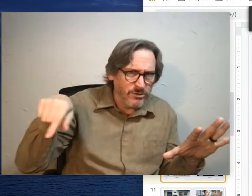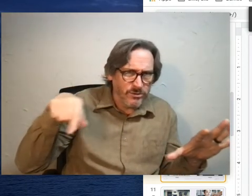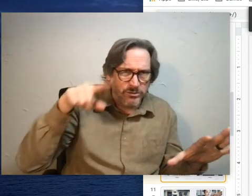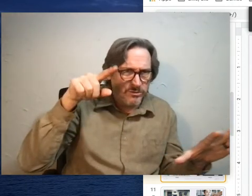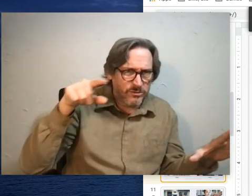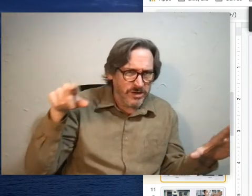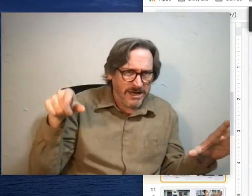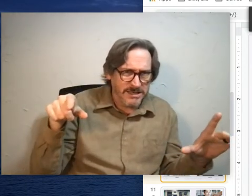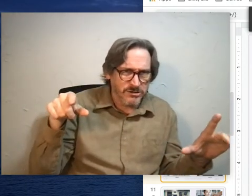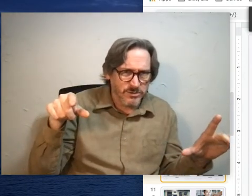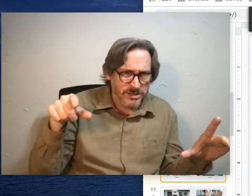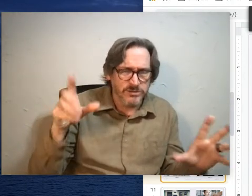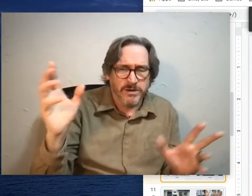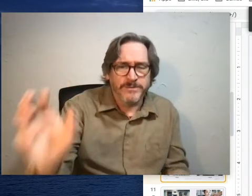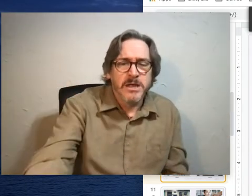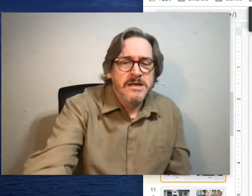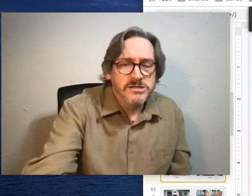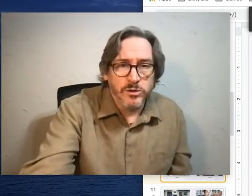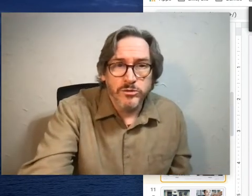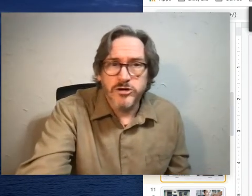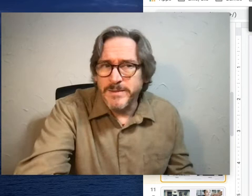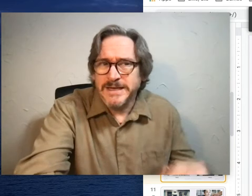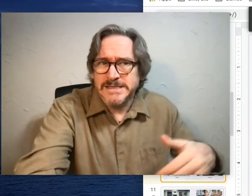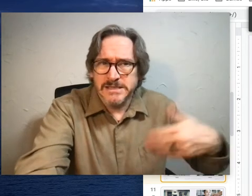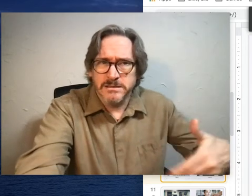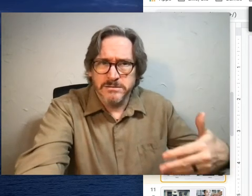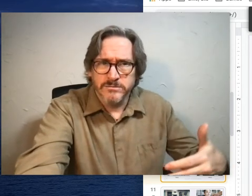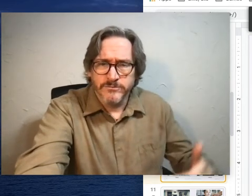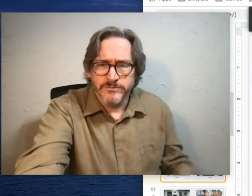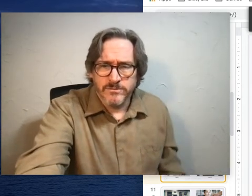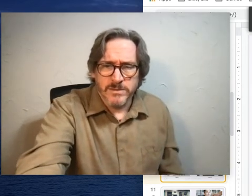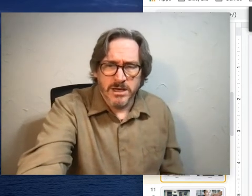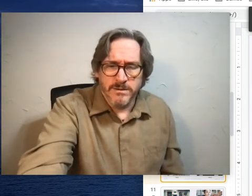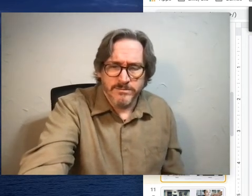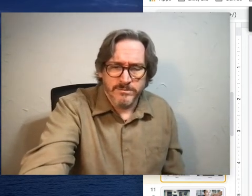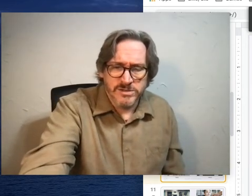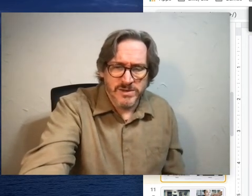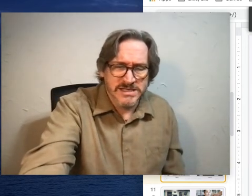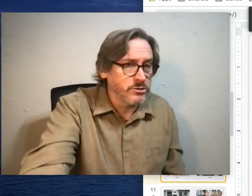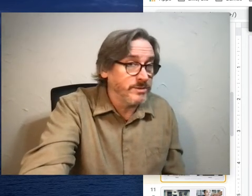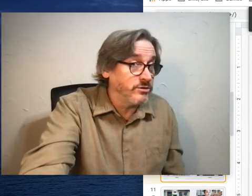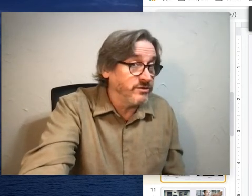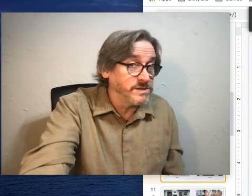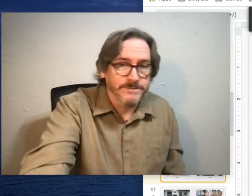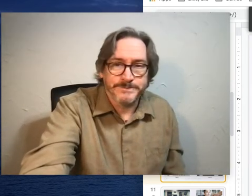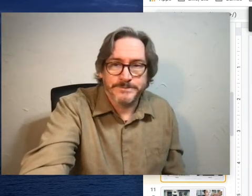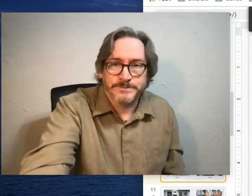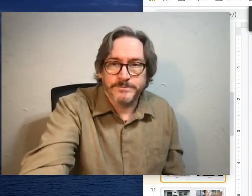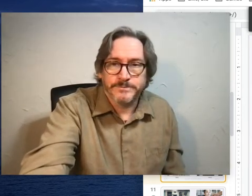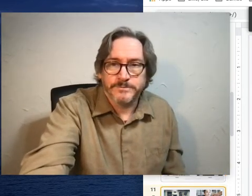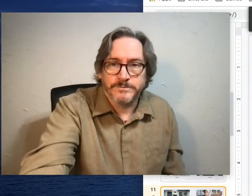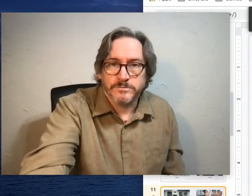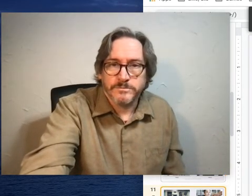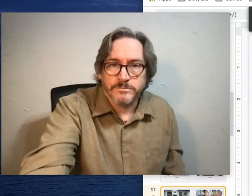make you 18 or 22, right? So try to be consistent so as not to be confusing.